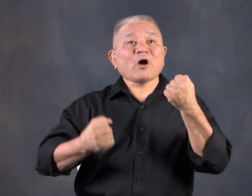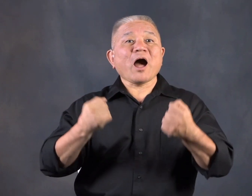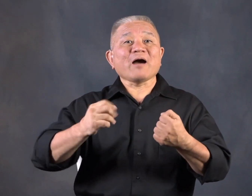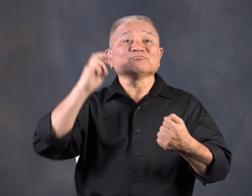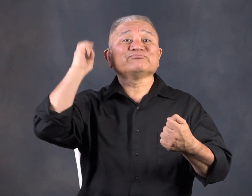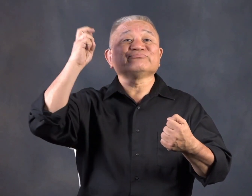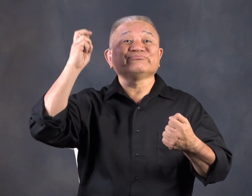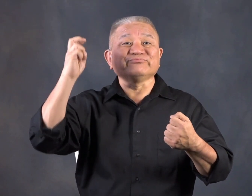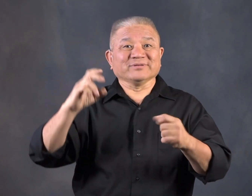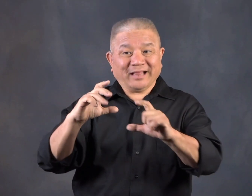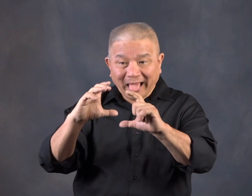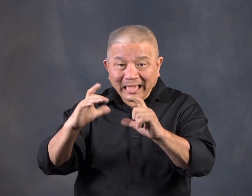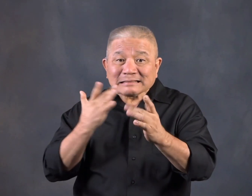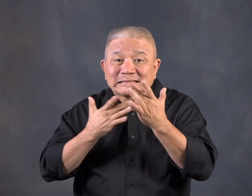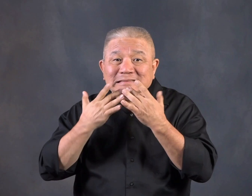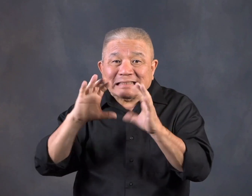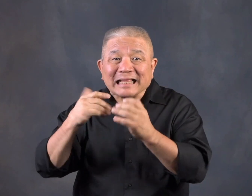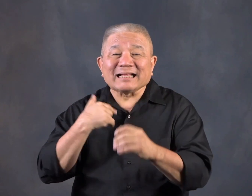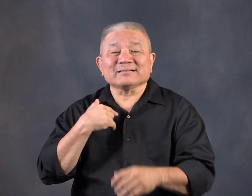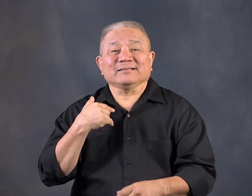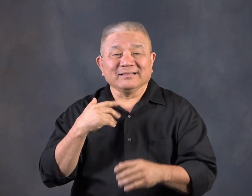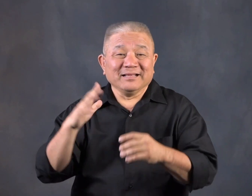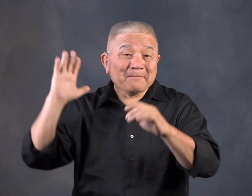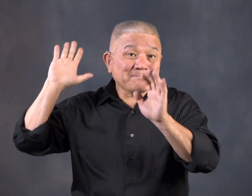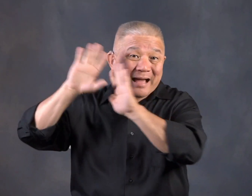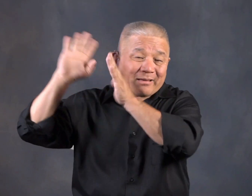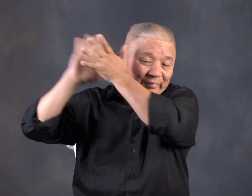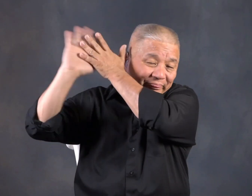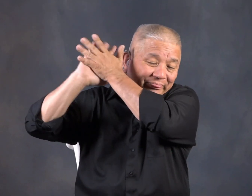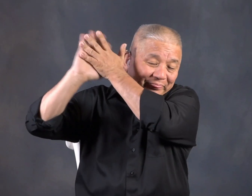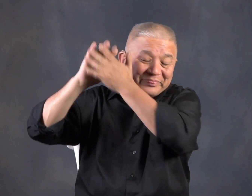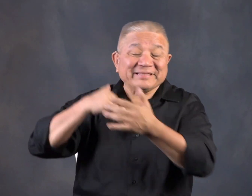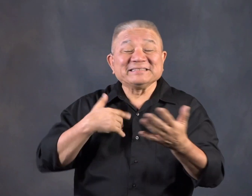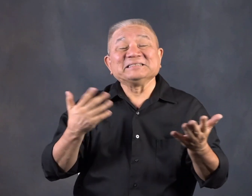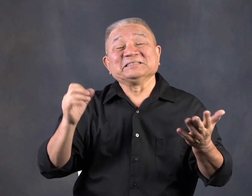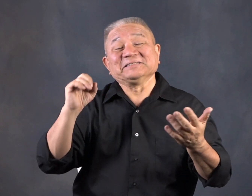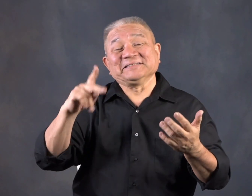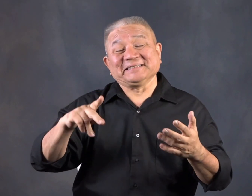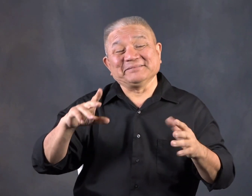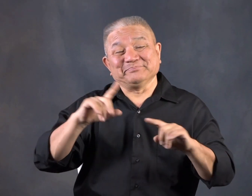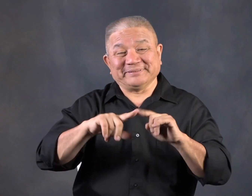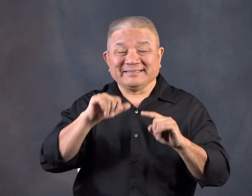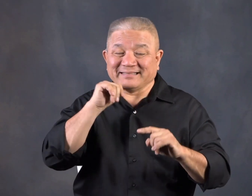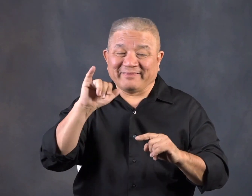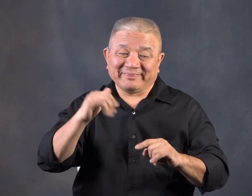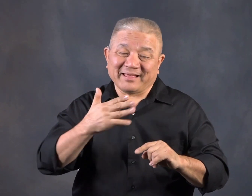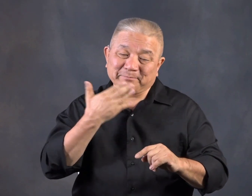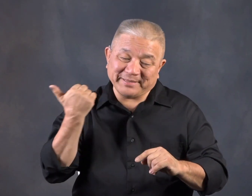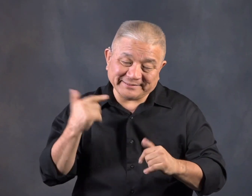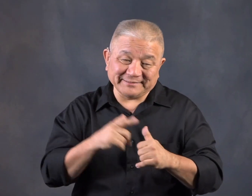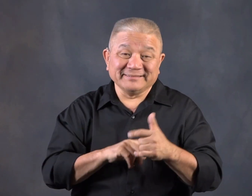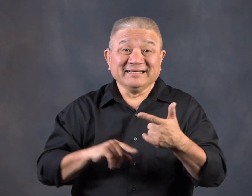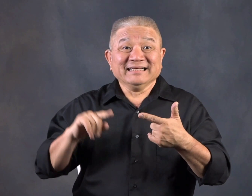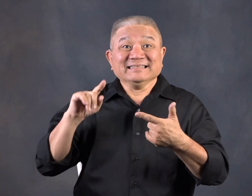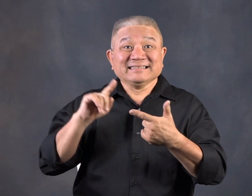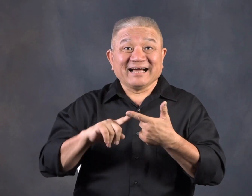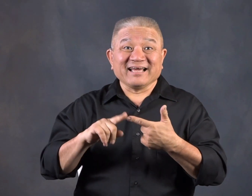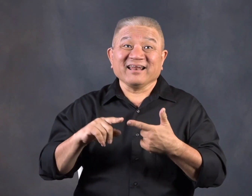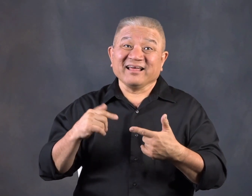riding or on public transportation and coming to and attend class. It's not the best. I even had